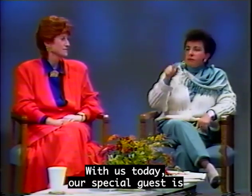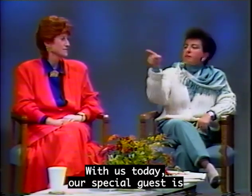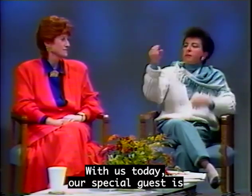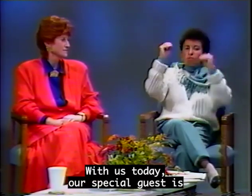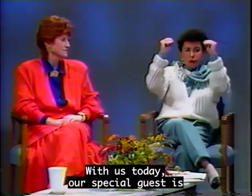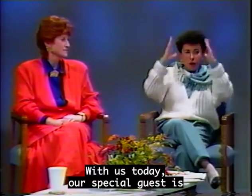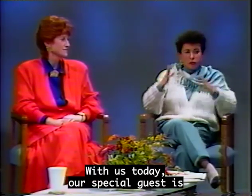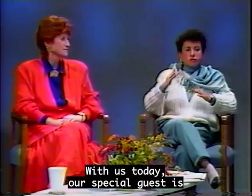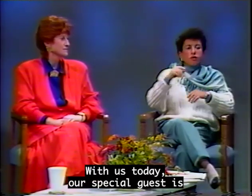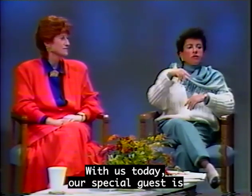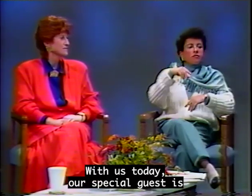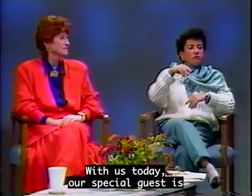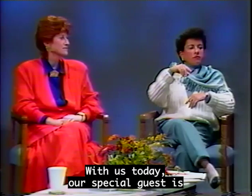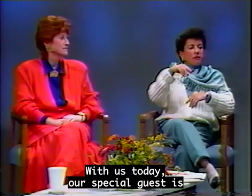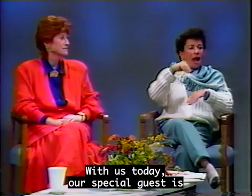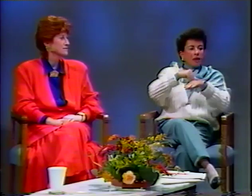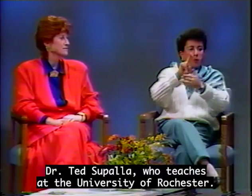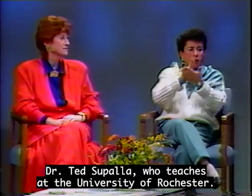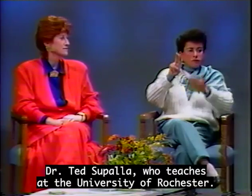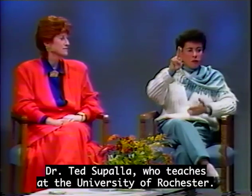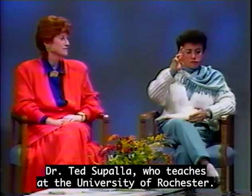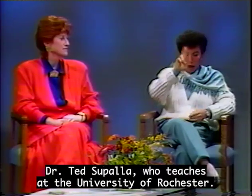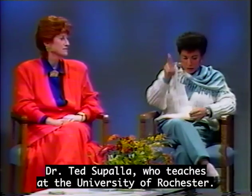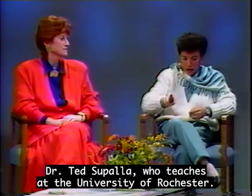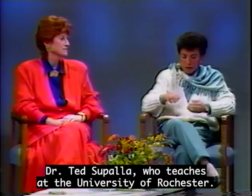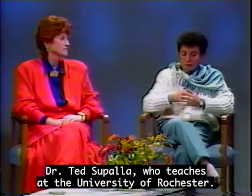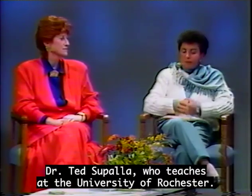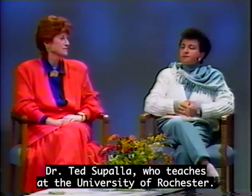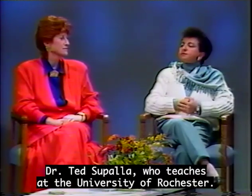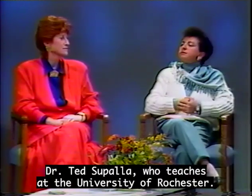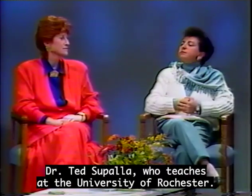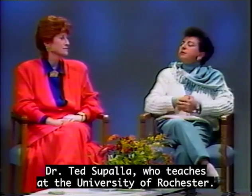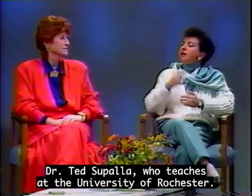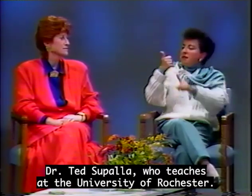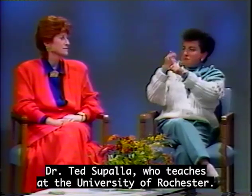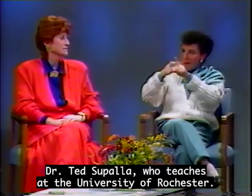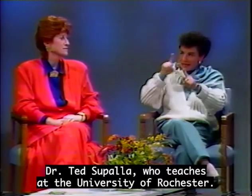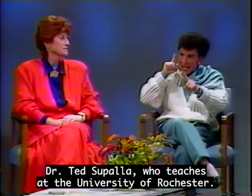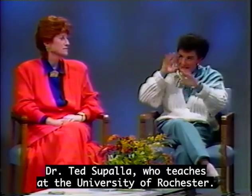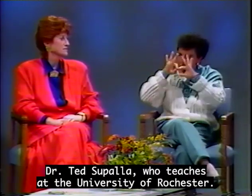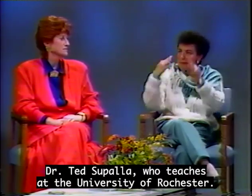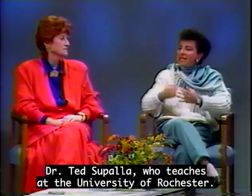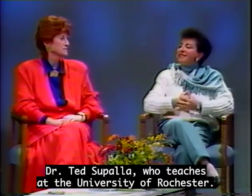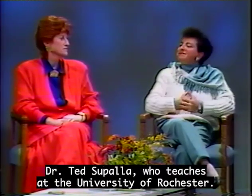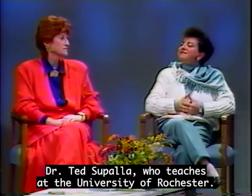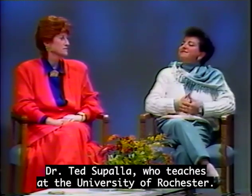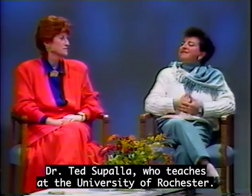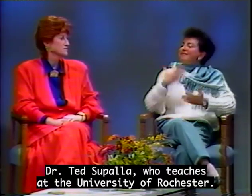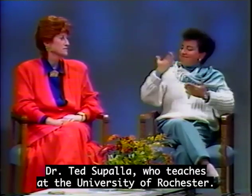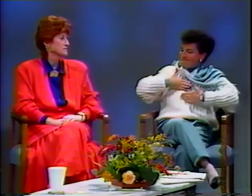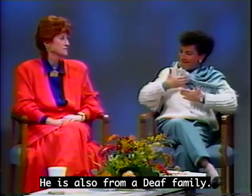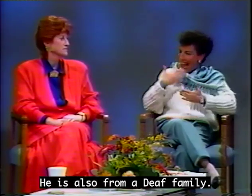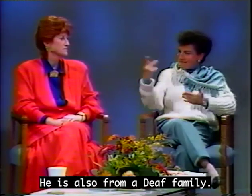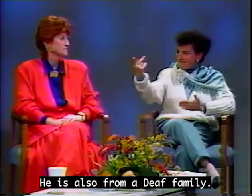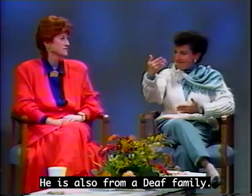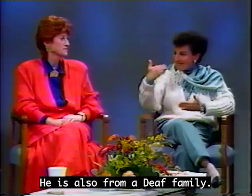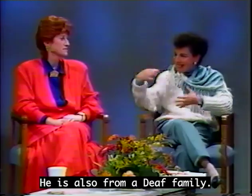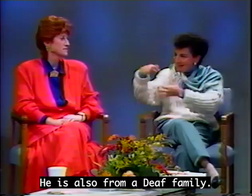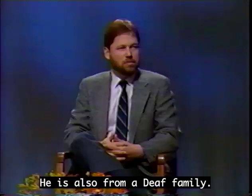With us today, our special guest is Dr. Ted Supalla, who teaches at the University of Rochester. He is also from a deaf